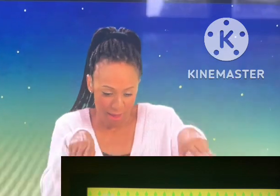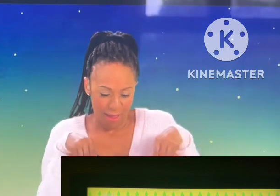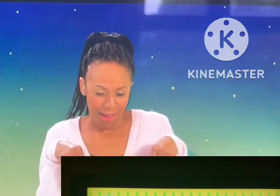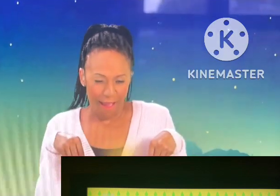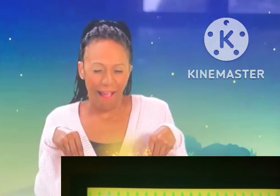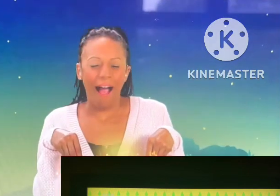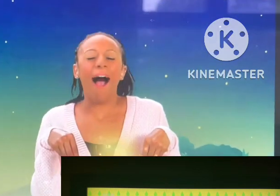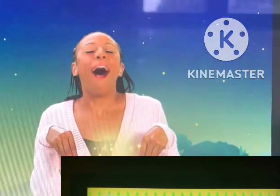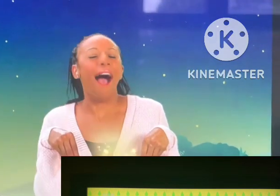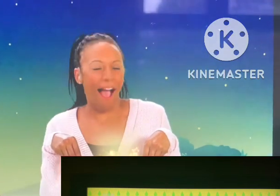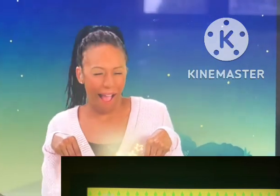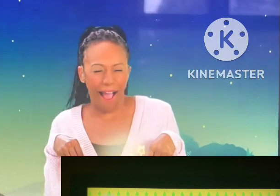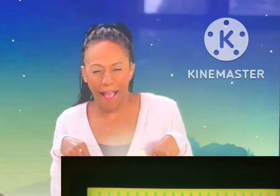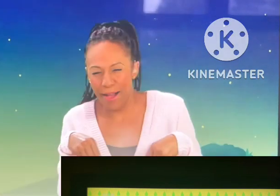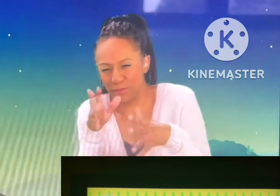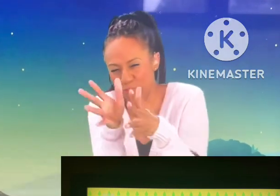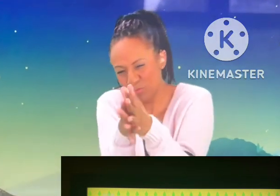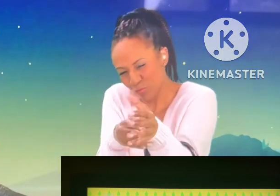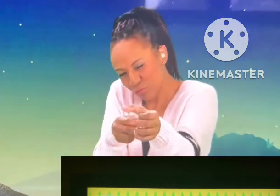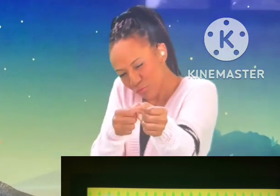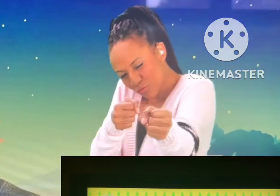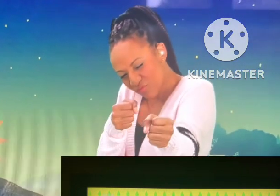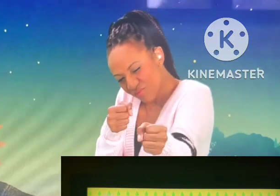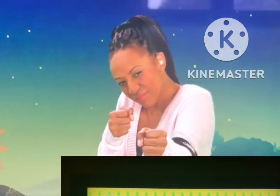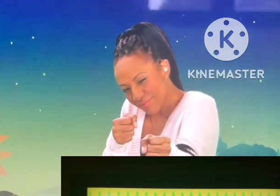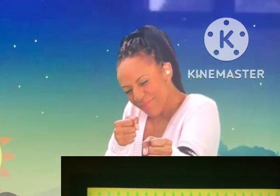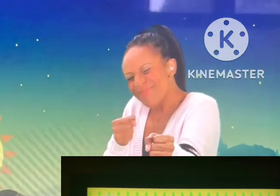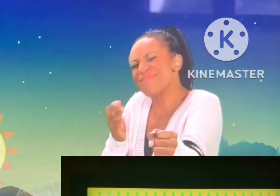But if I were a hunter,